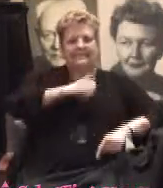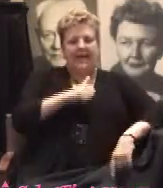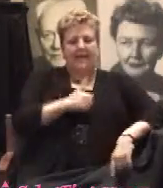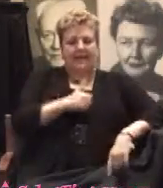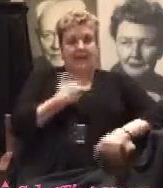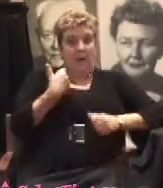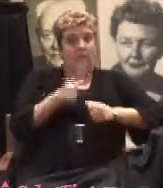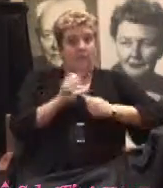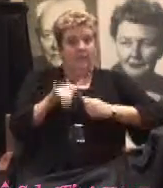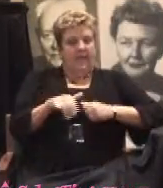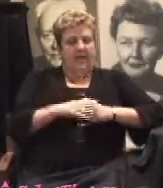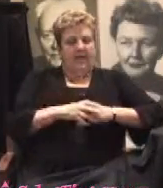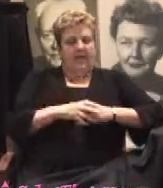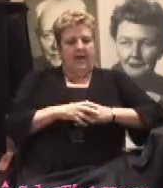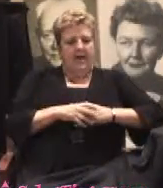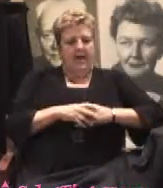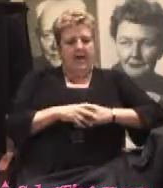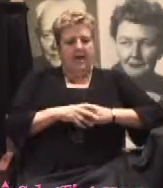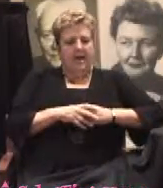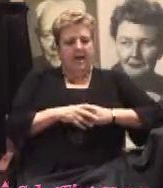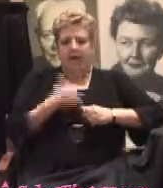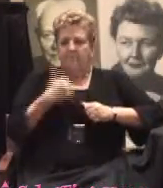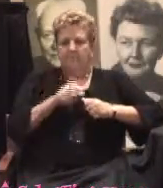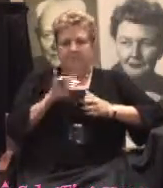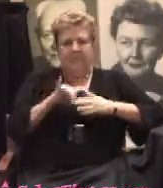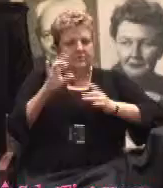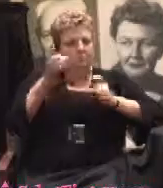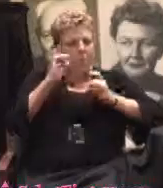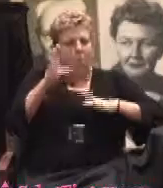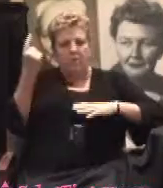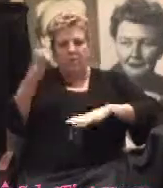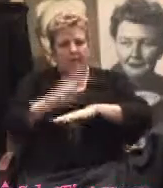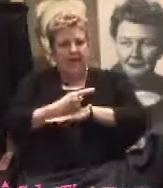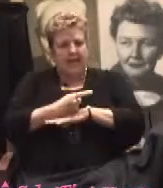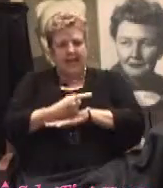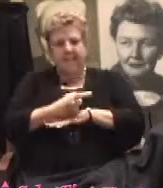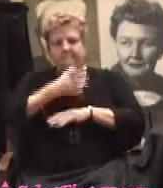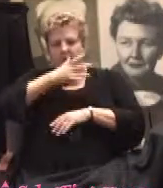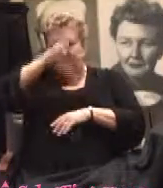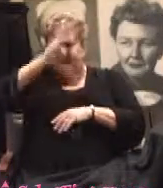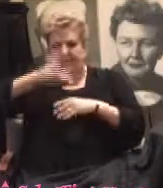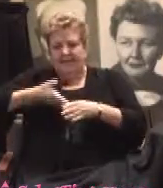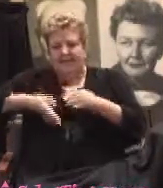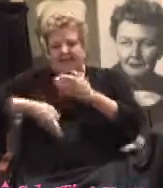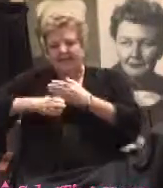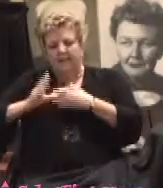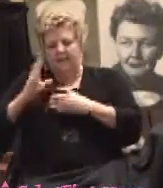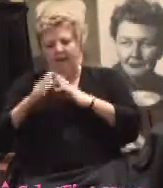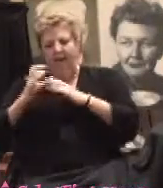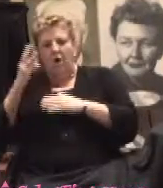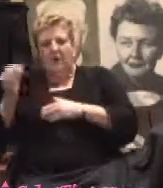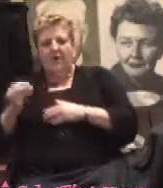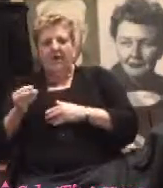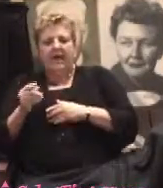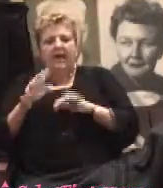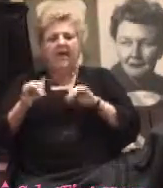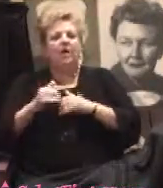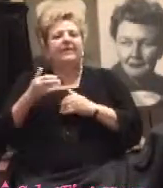that. I remember that because it was a horrible day in our family. And he started talking to me about how he felt when his wife and child threw him out of their